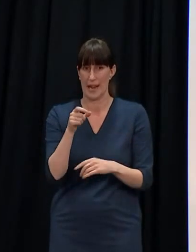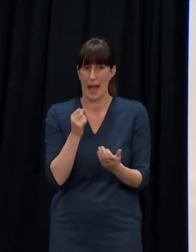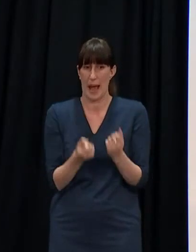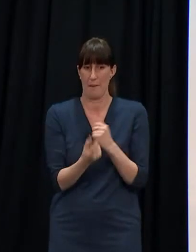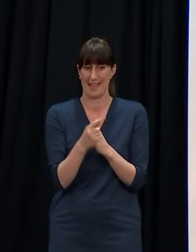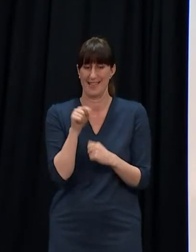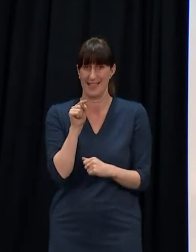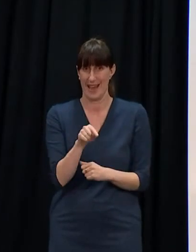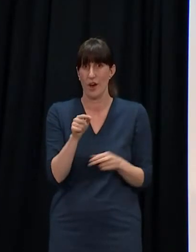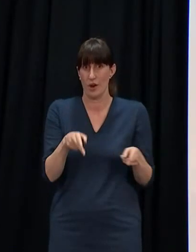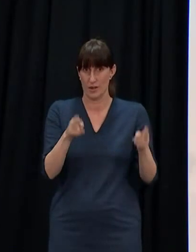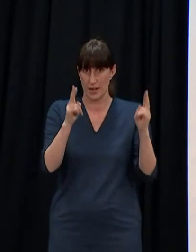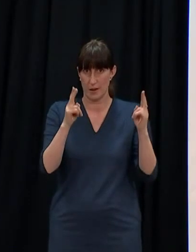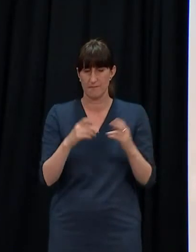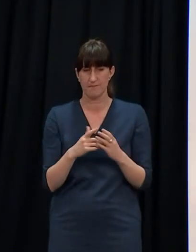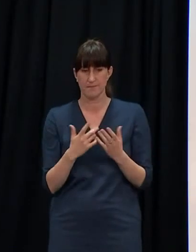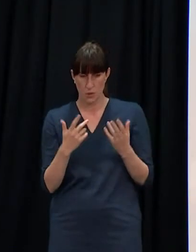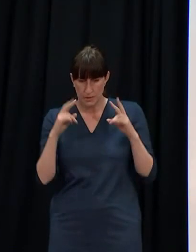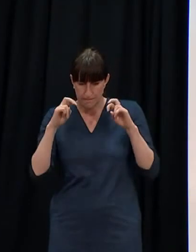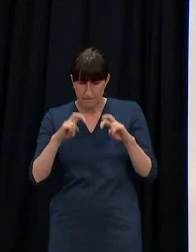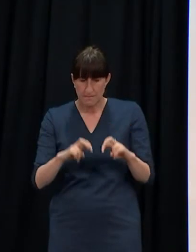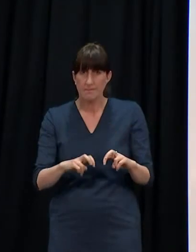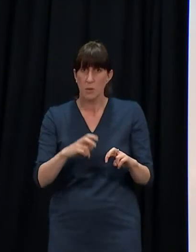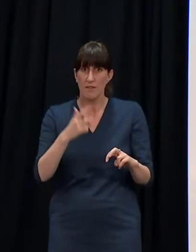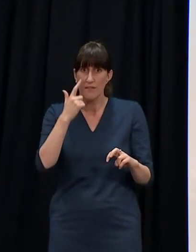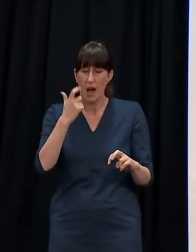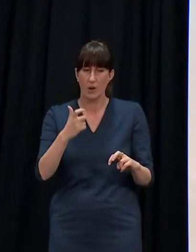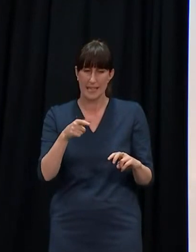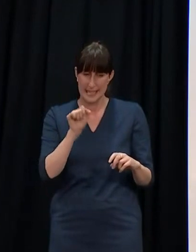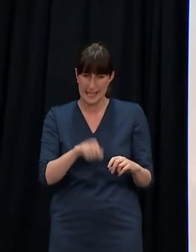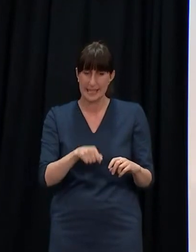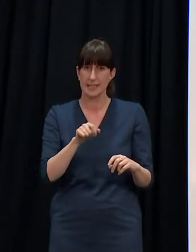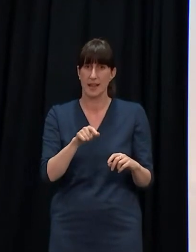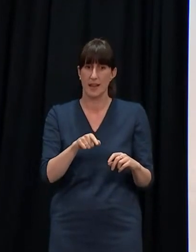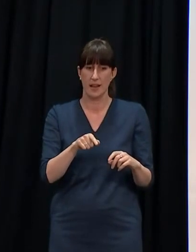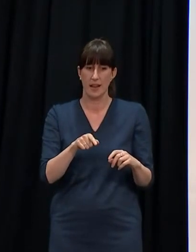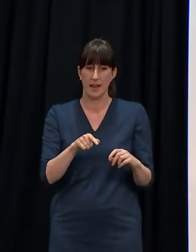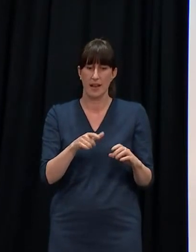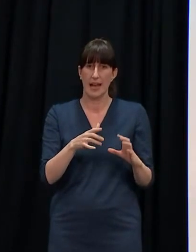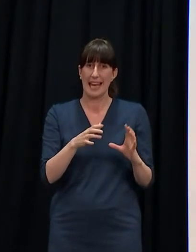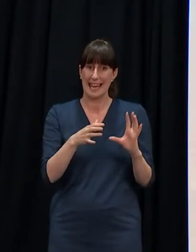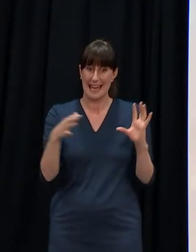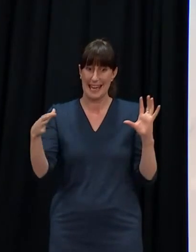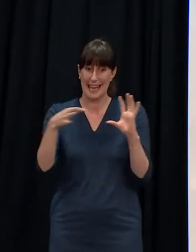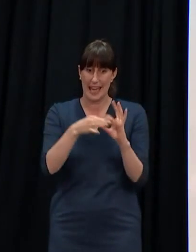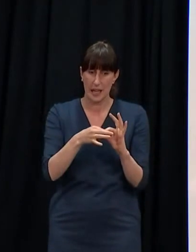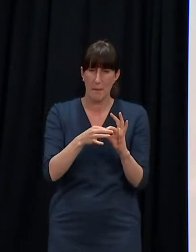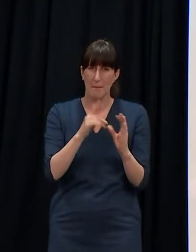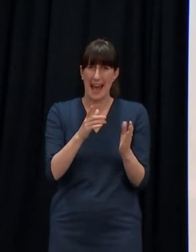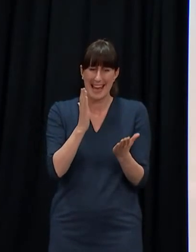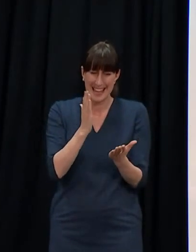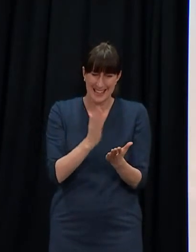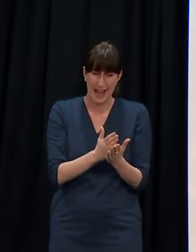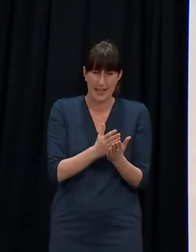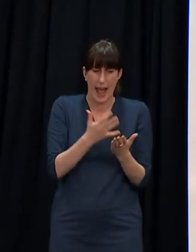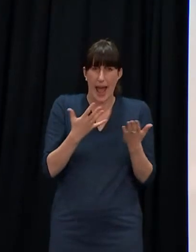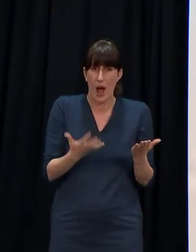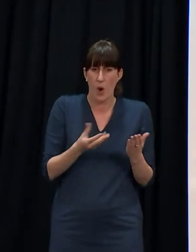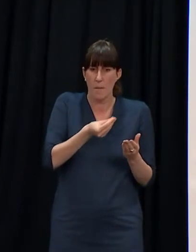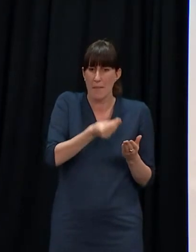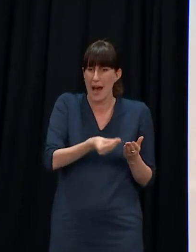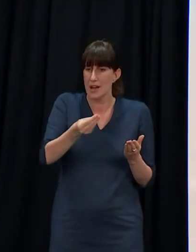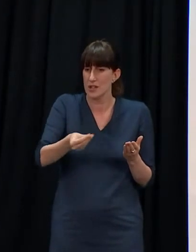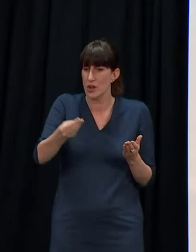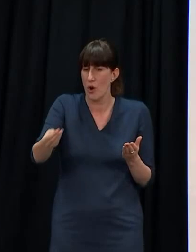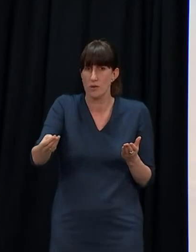into potential epidemiological links, the exact chain of transmission from the MIQ returnee is not